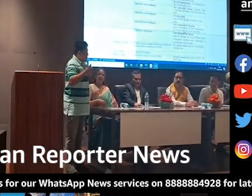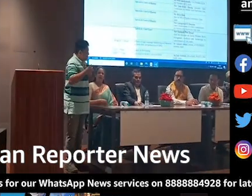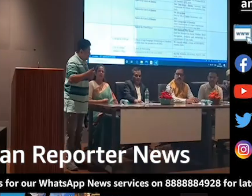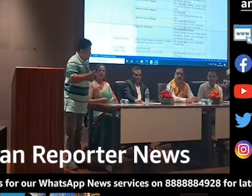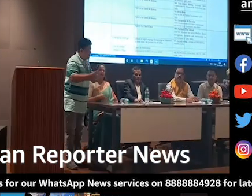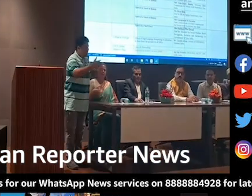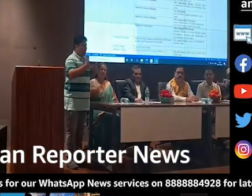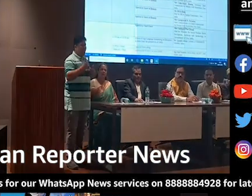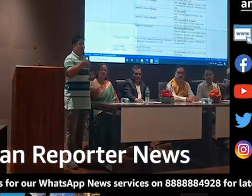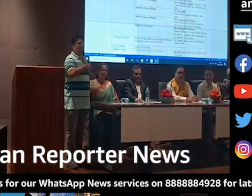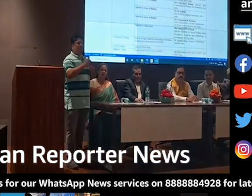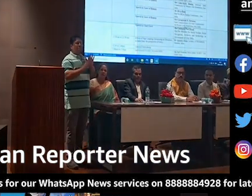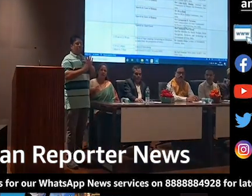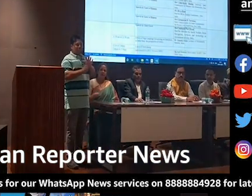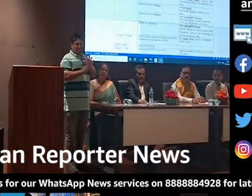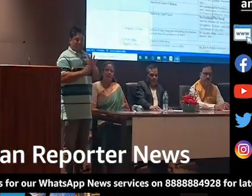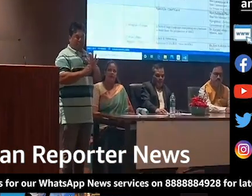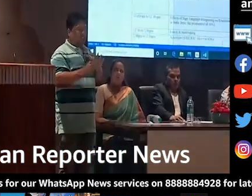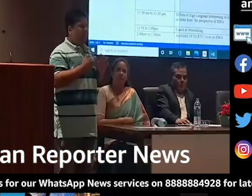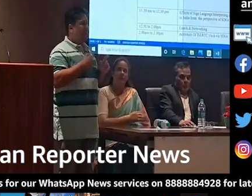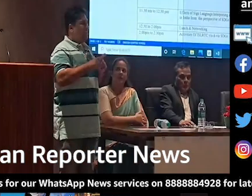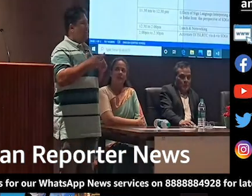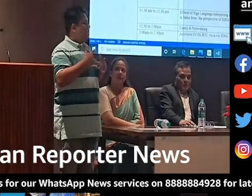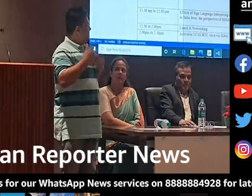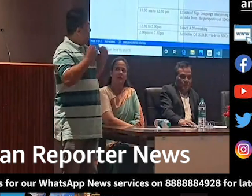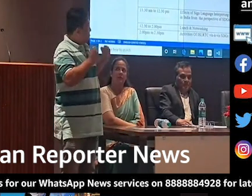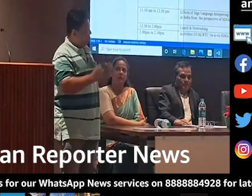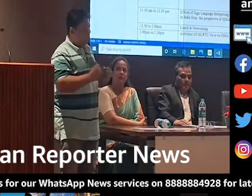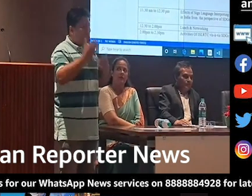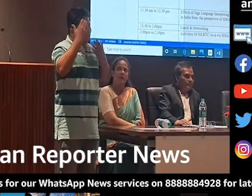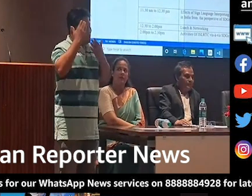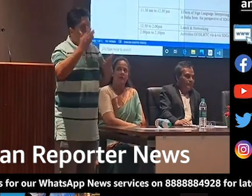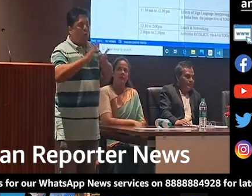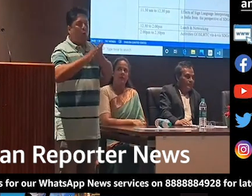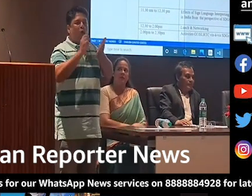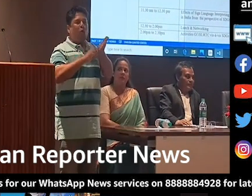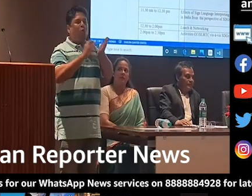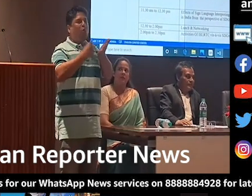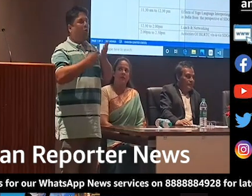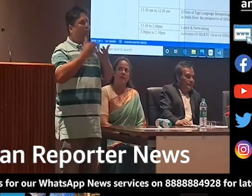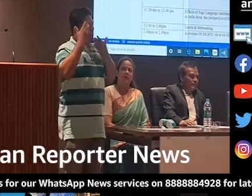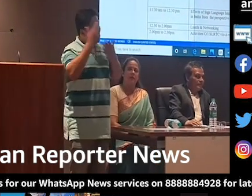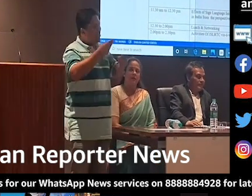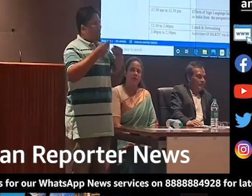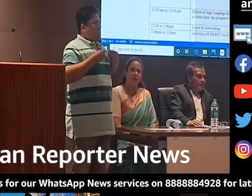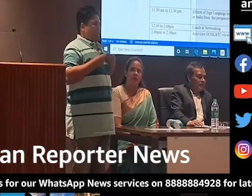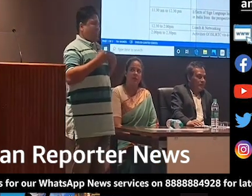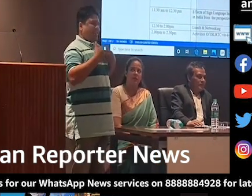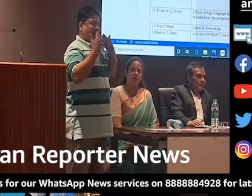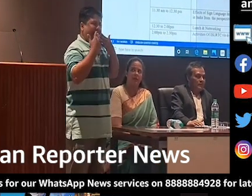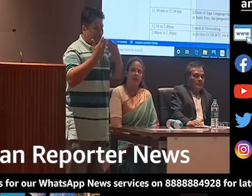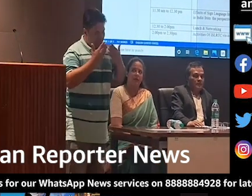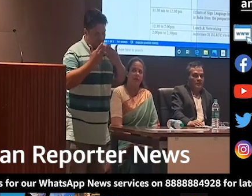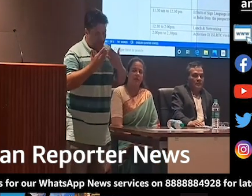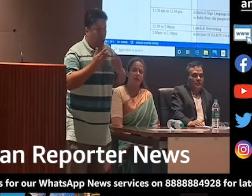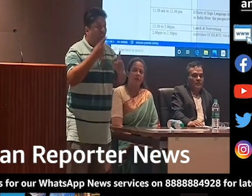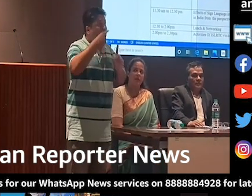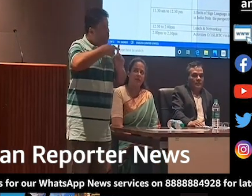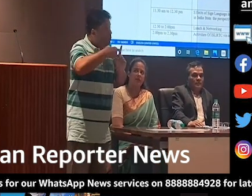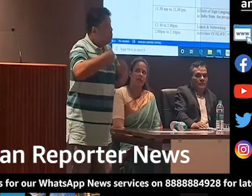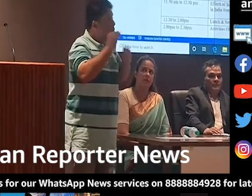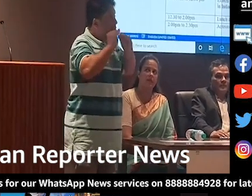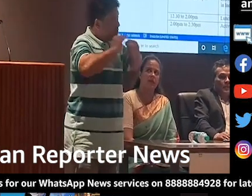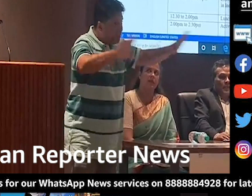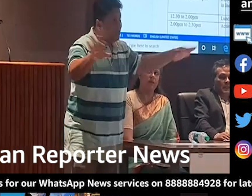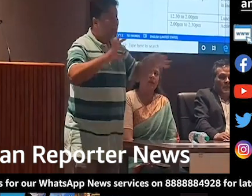I would like to thank the president and inviting me on the dais and honoring me